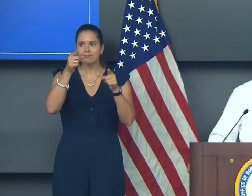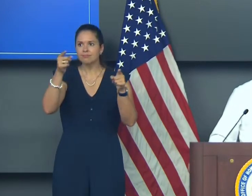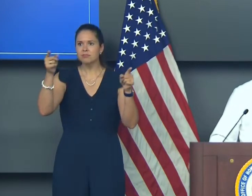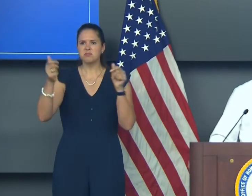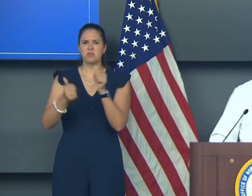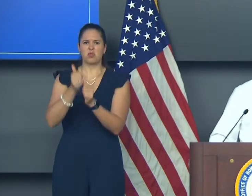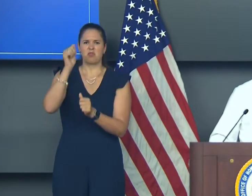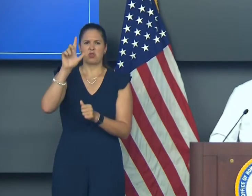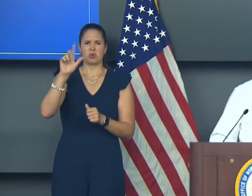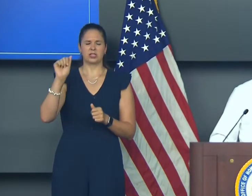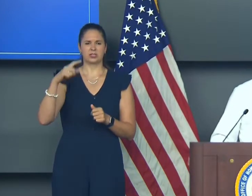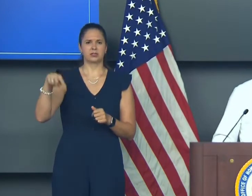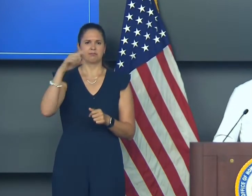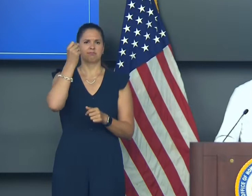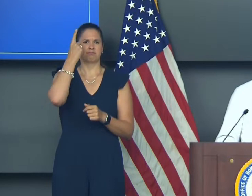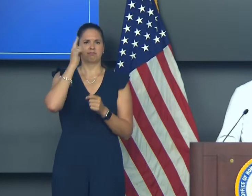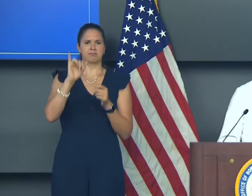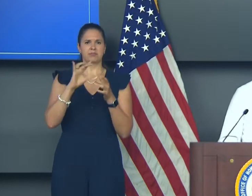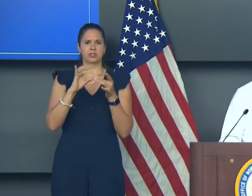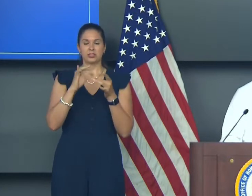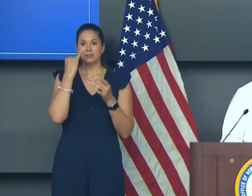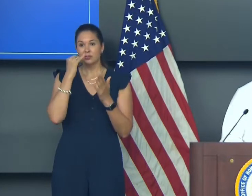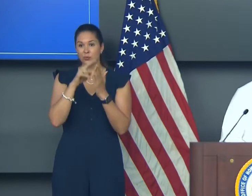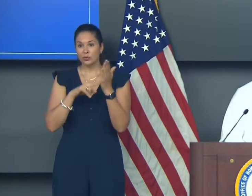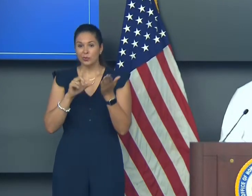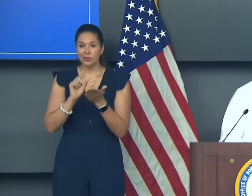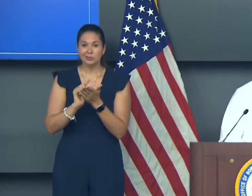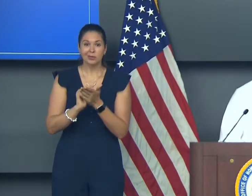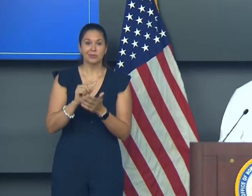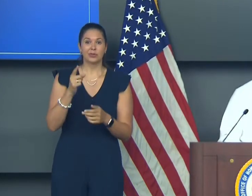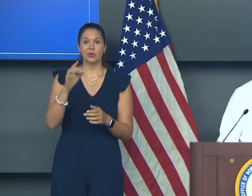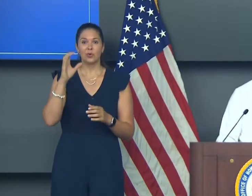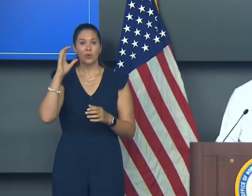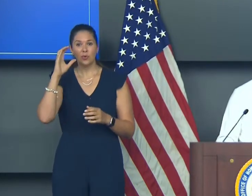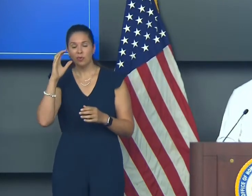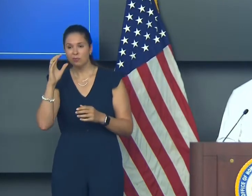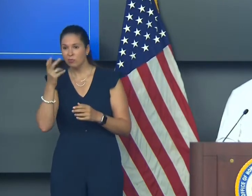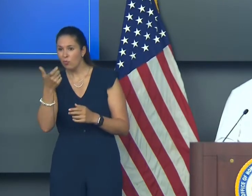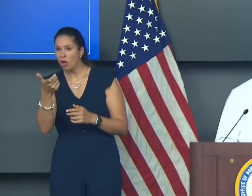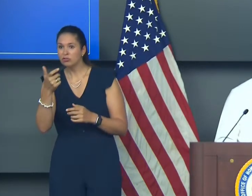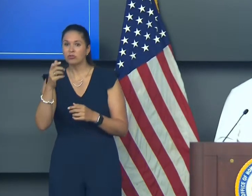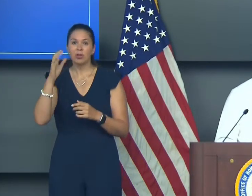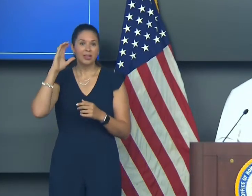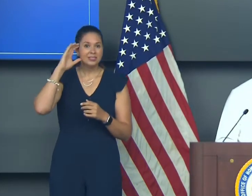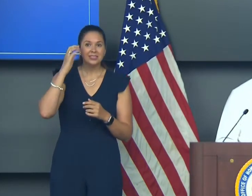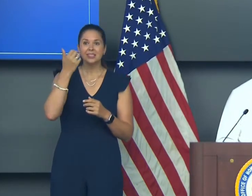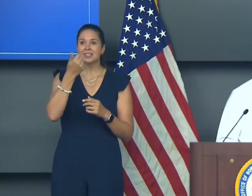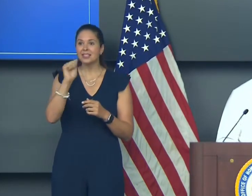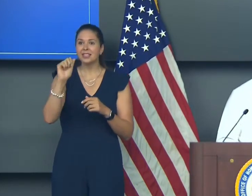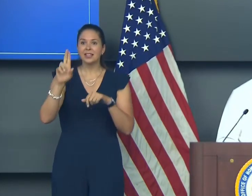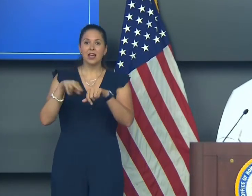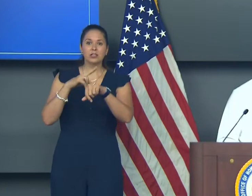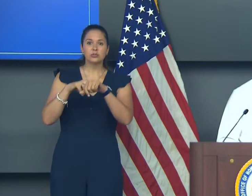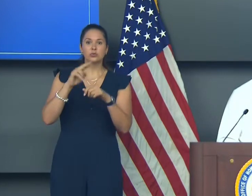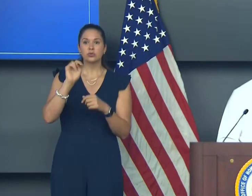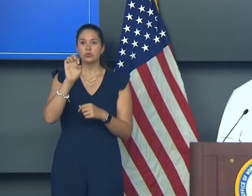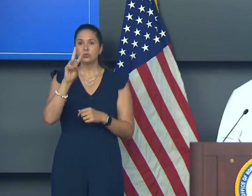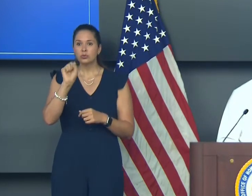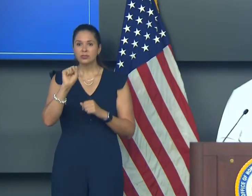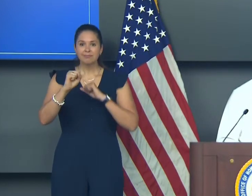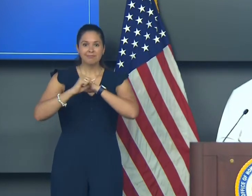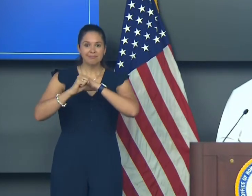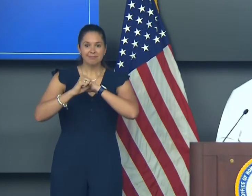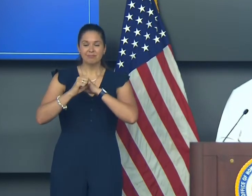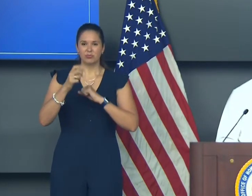Louisiana. If you read any newspaper, watch or listen to just about any national news program, and you're going to see